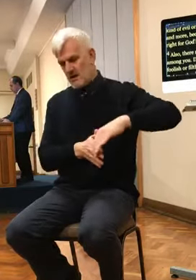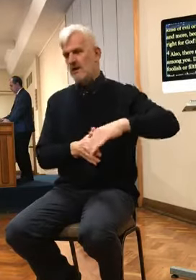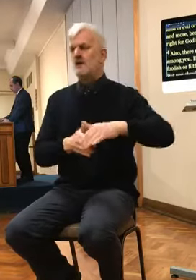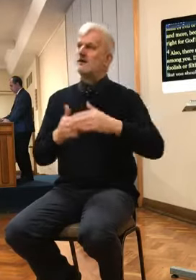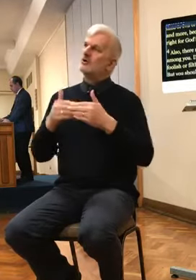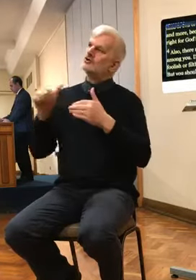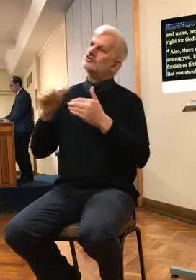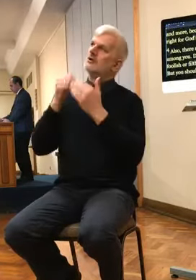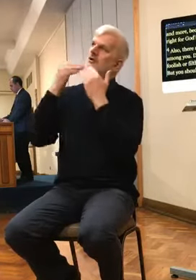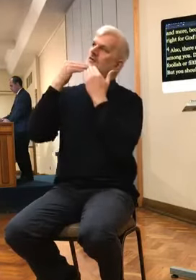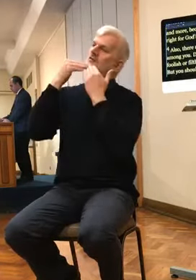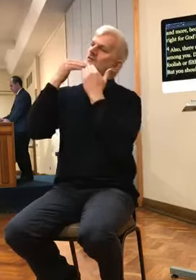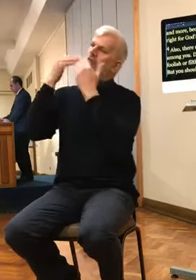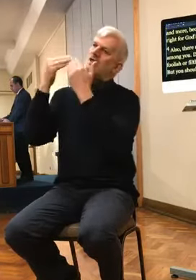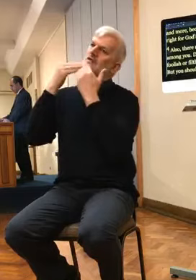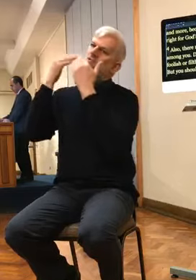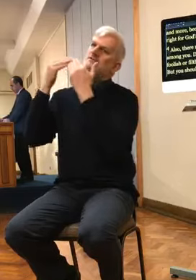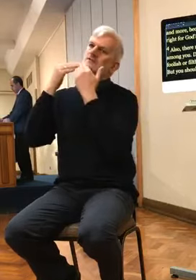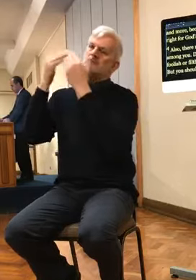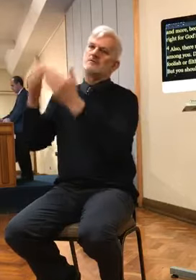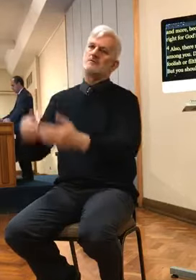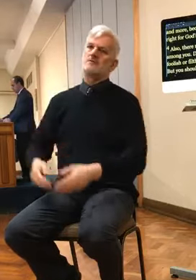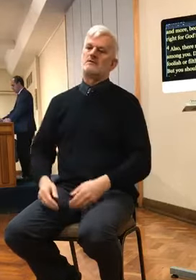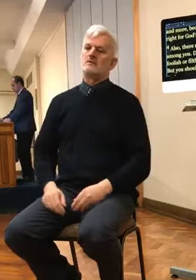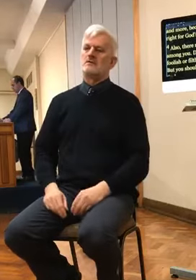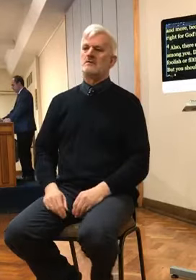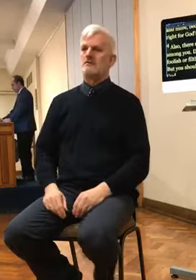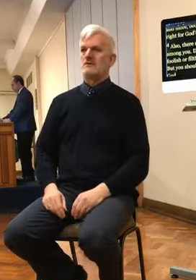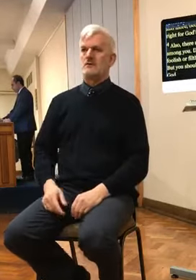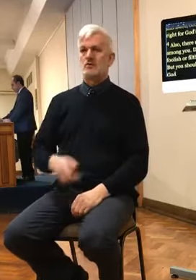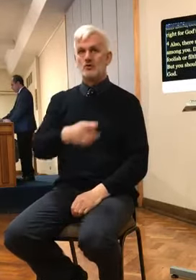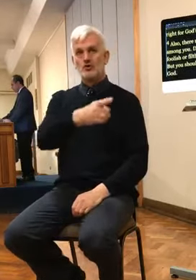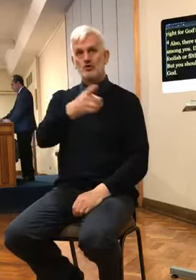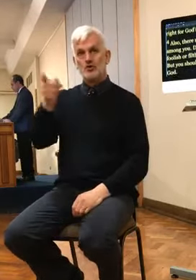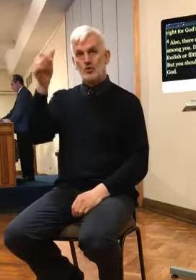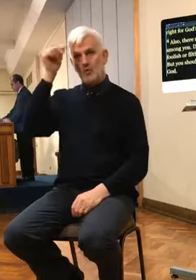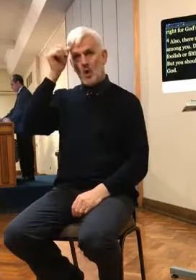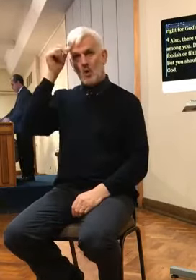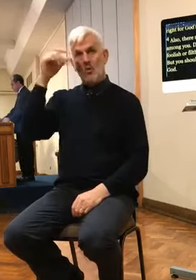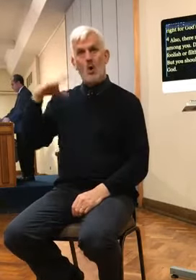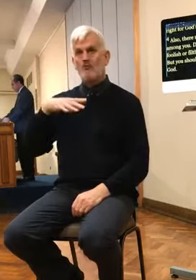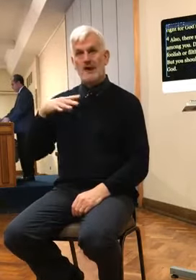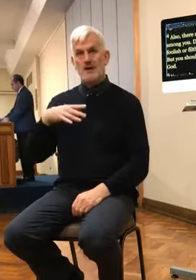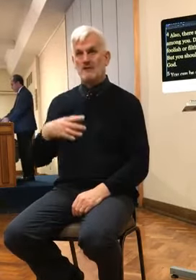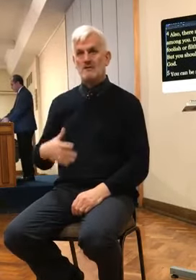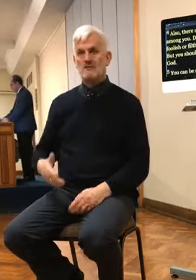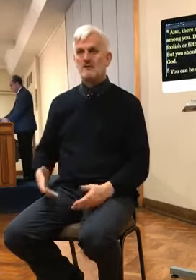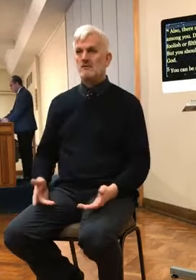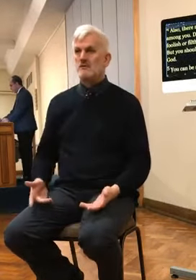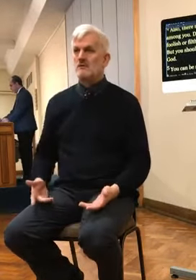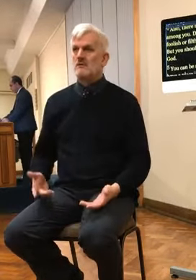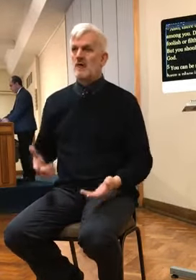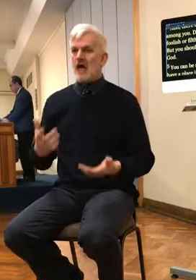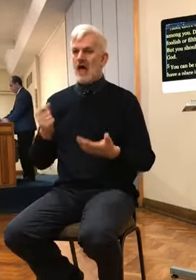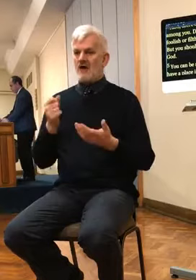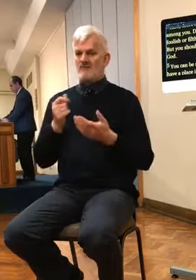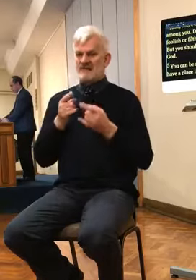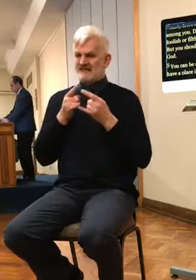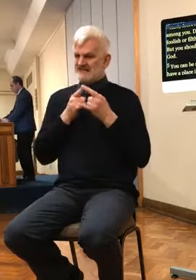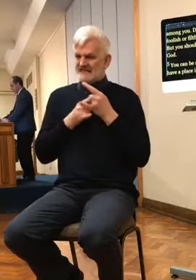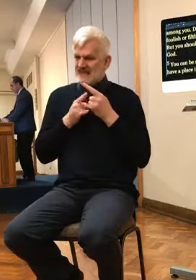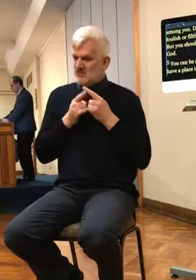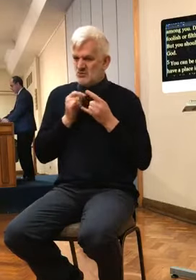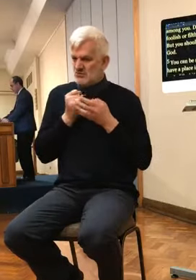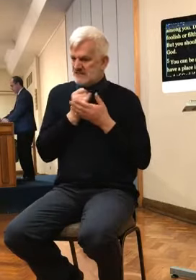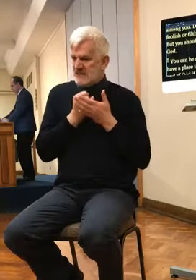thanks. For this ye know, that no whoremonger, nor unclean person,